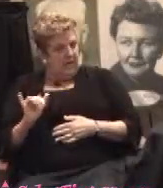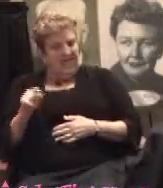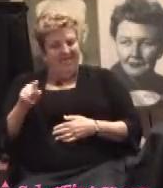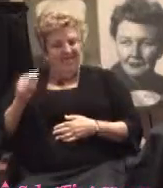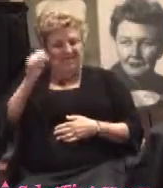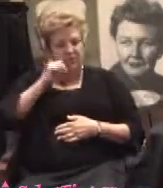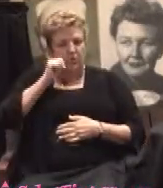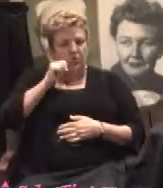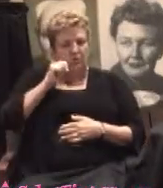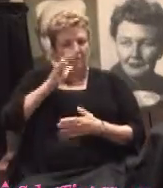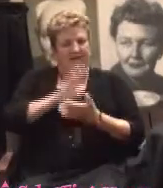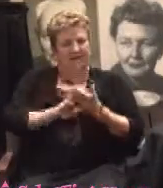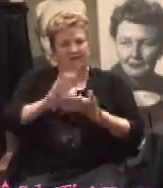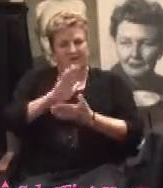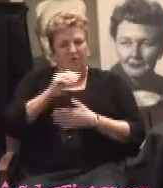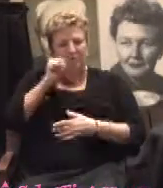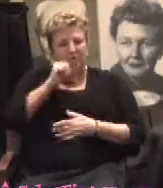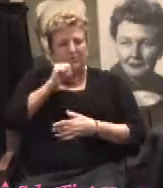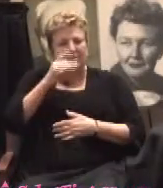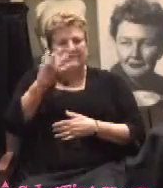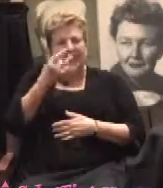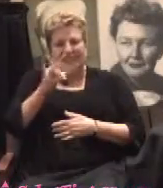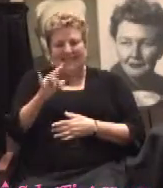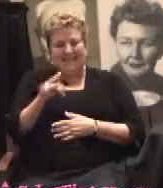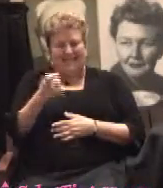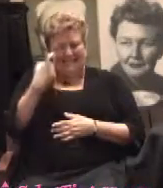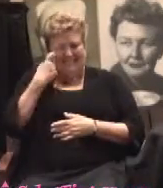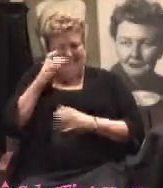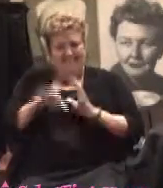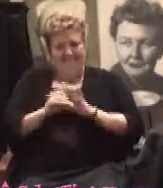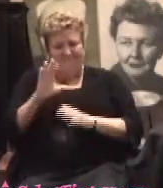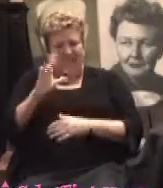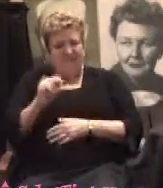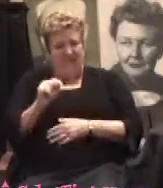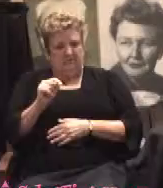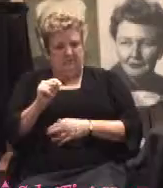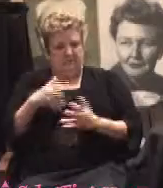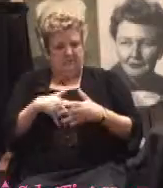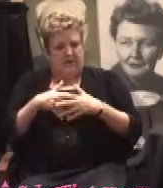18-year-old college-bound girl that just found out she was pregnant was selfish and self-centered.